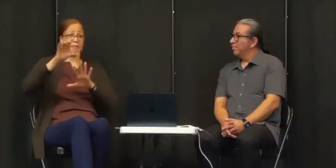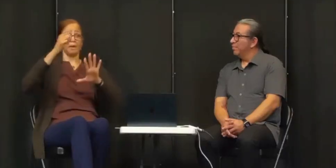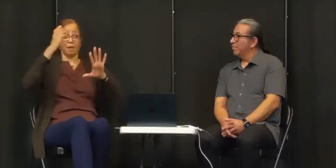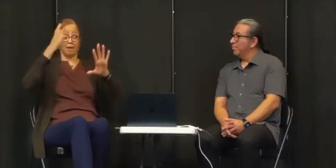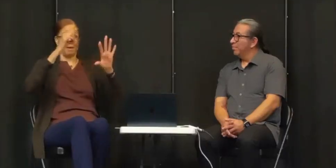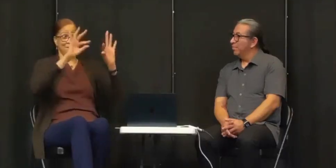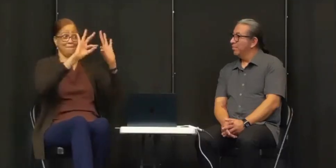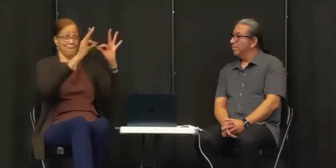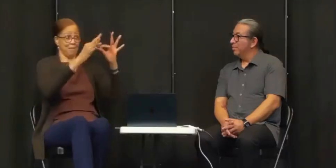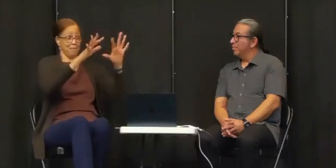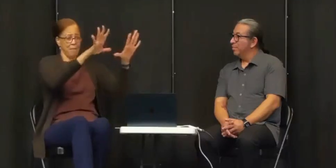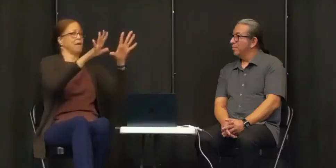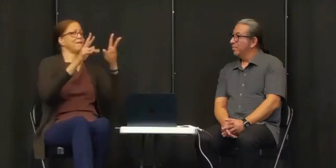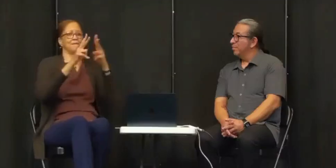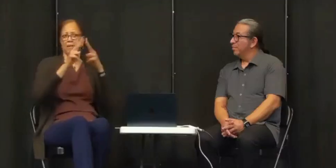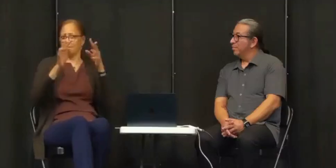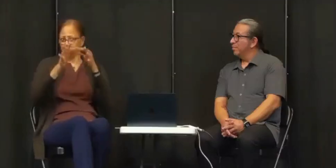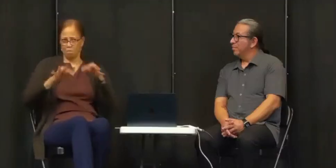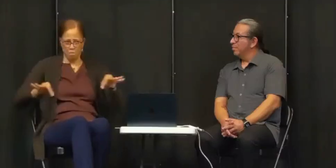socially.